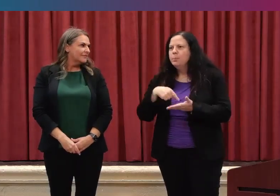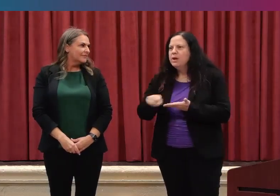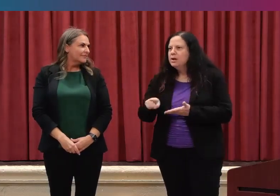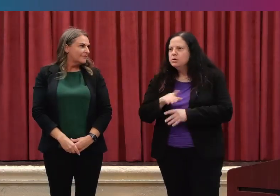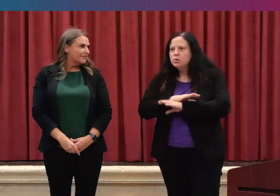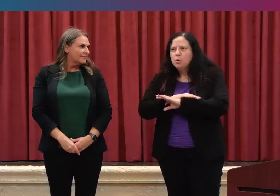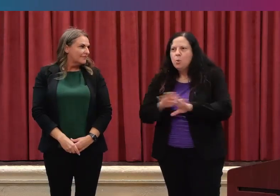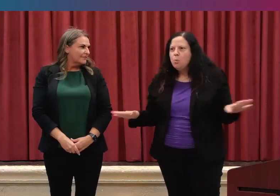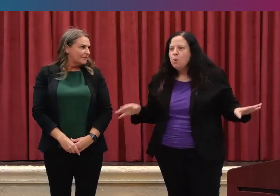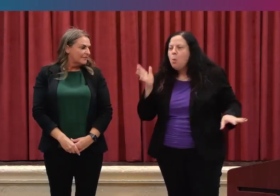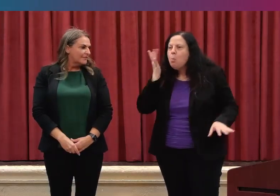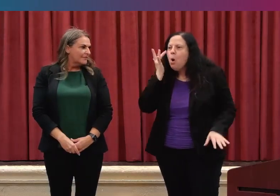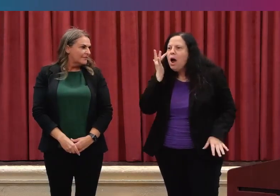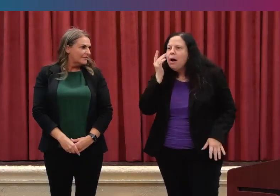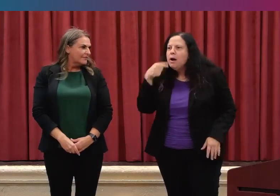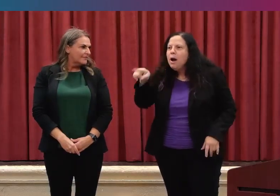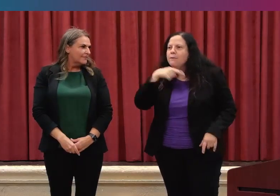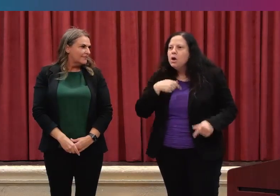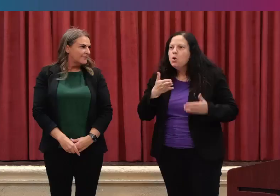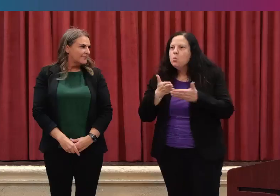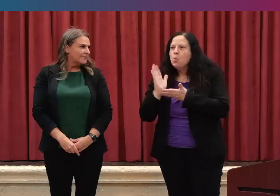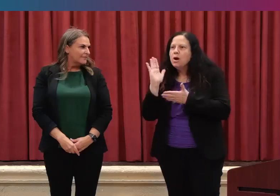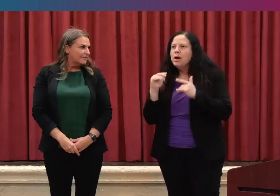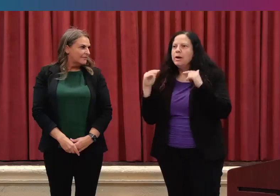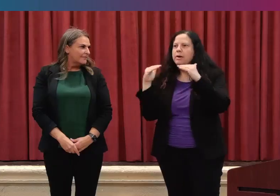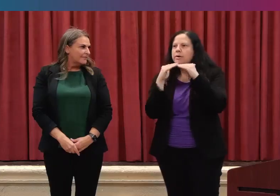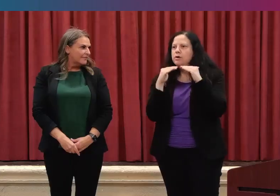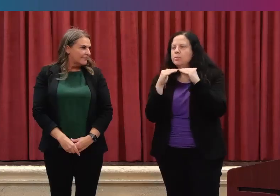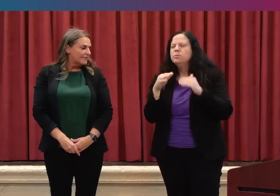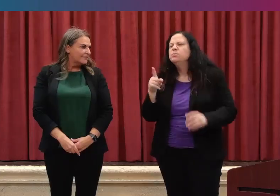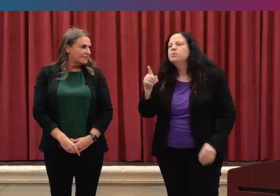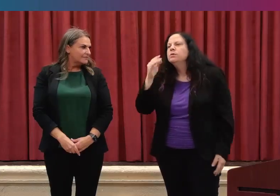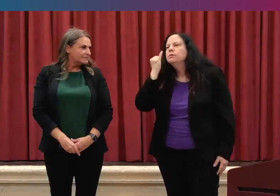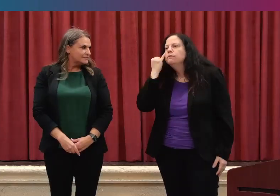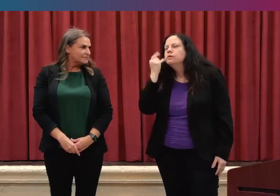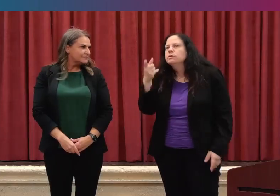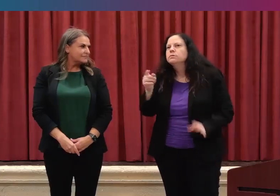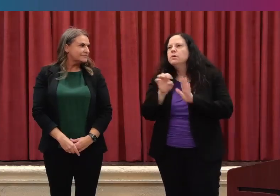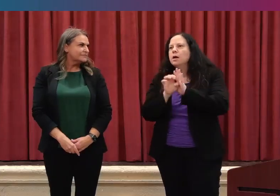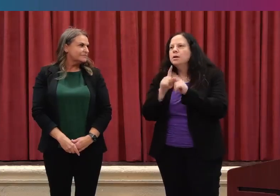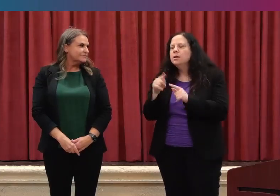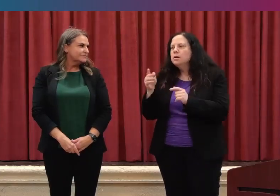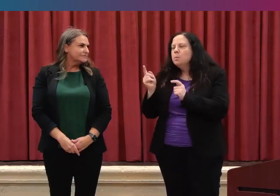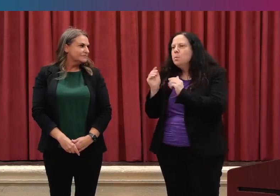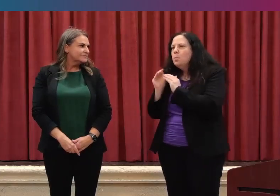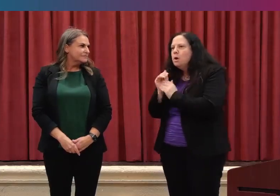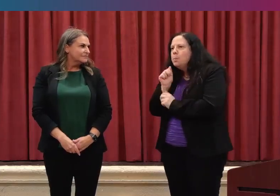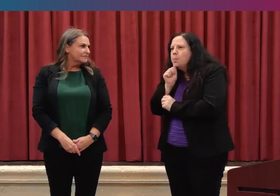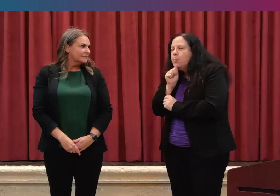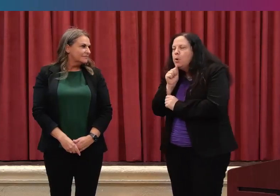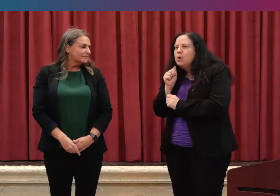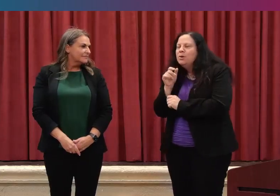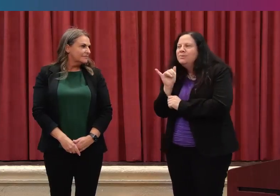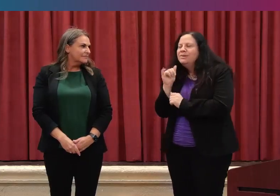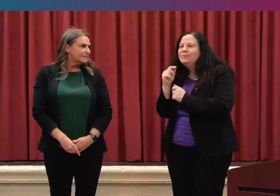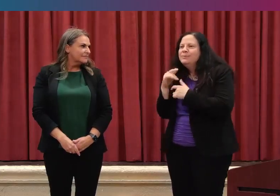Deborah's saying, you know, you don't have to pay. You have a right to equal access. If, for example, you're going to a